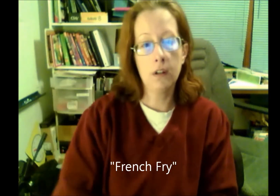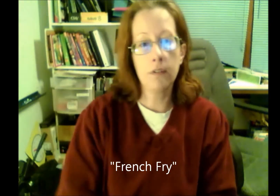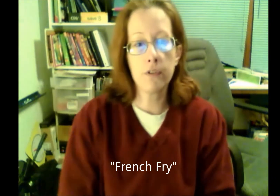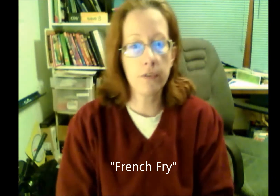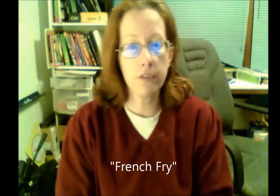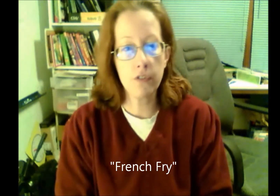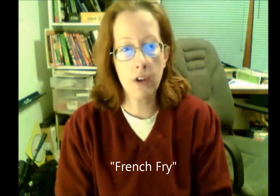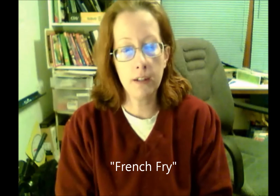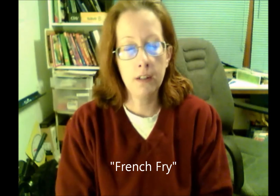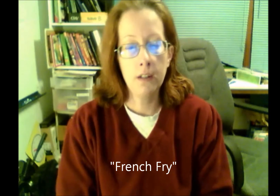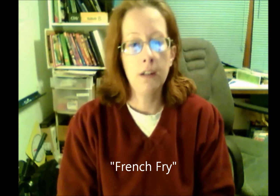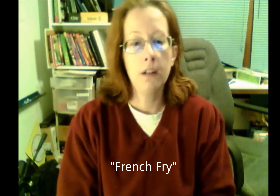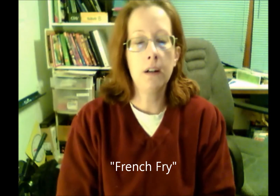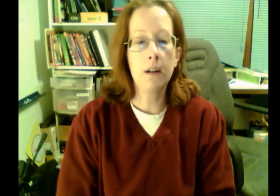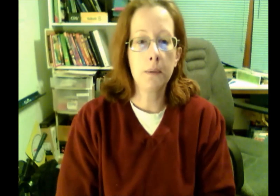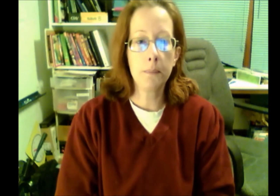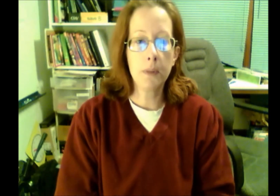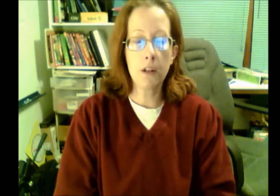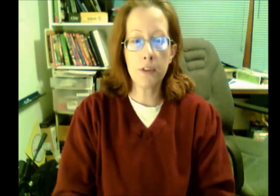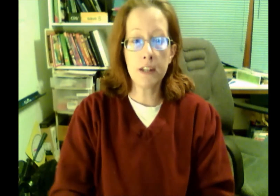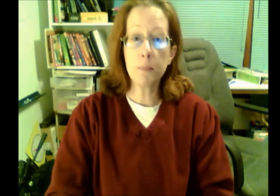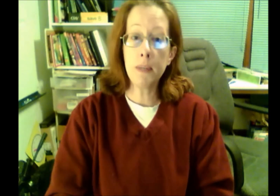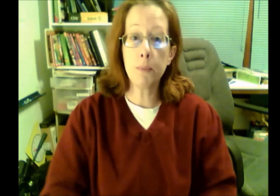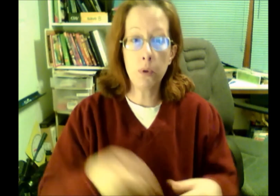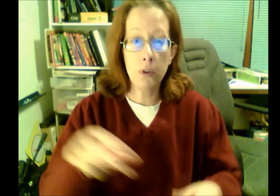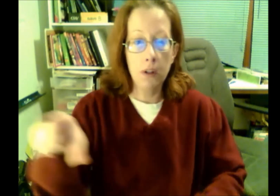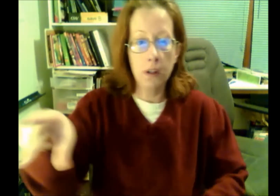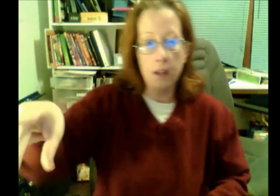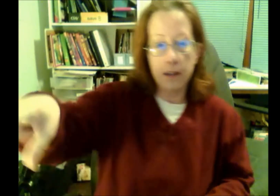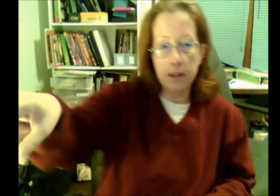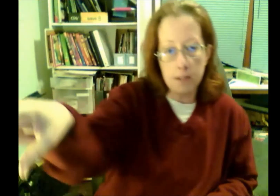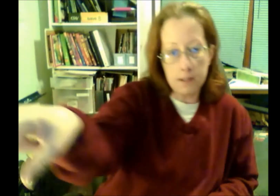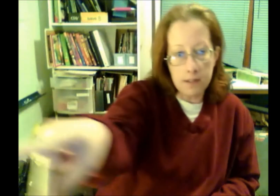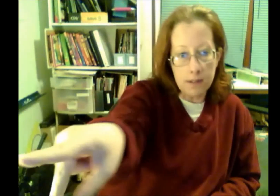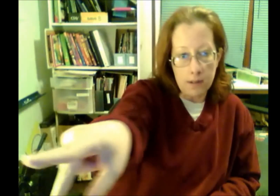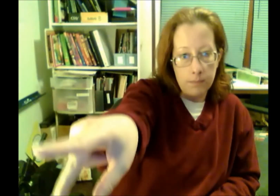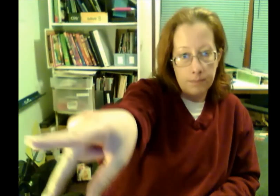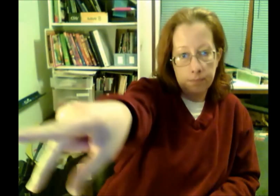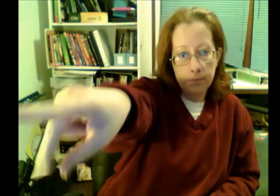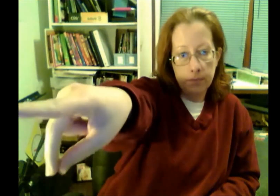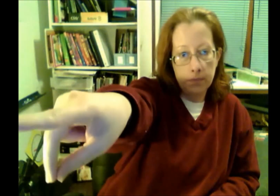for French fry. Another thing is people, and this is